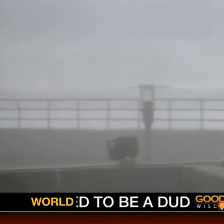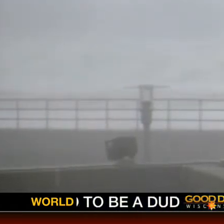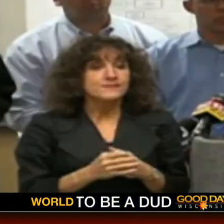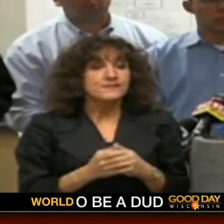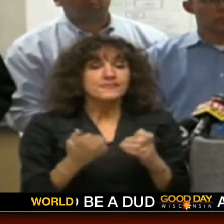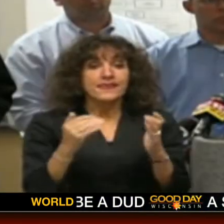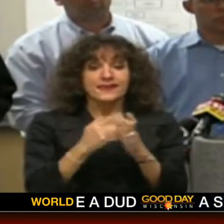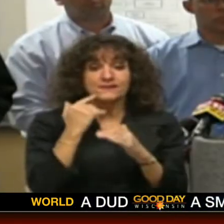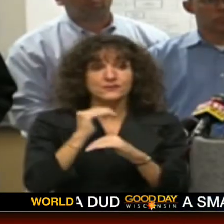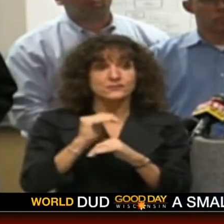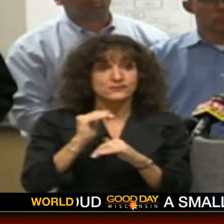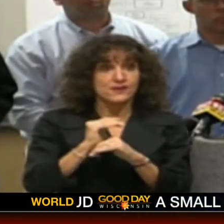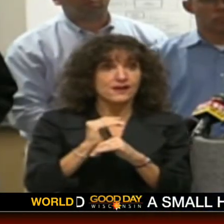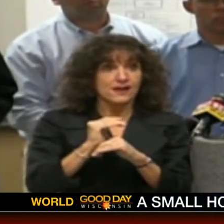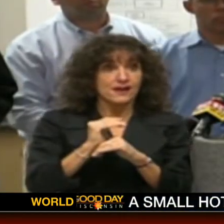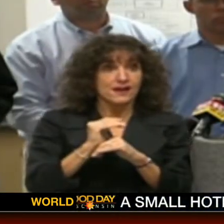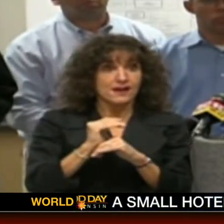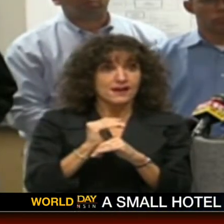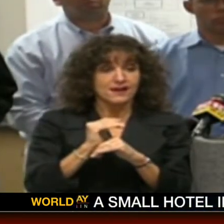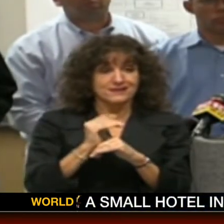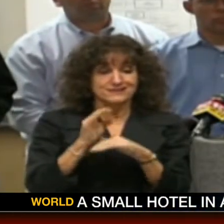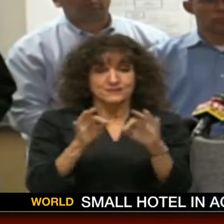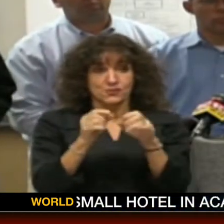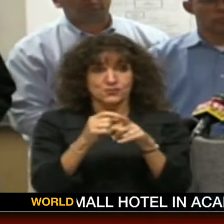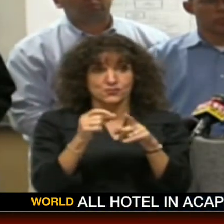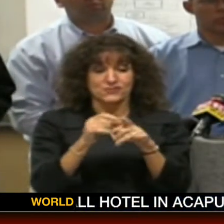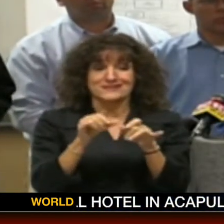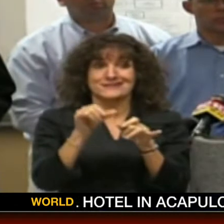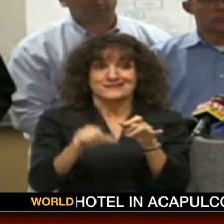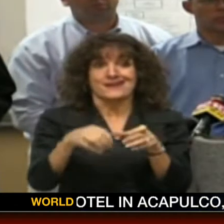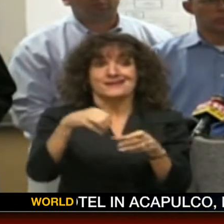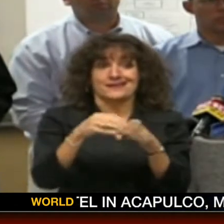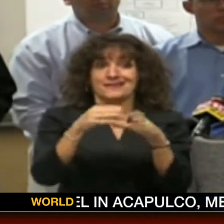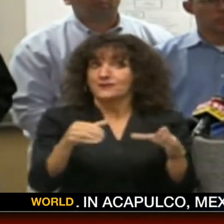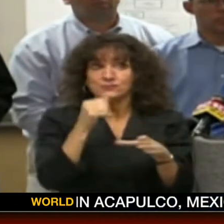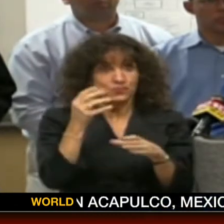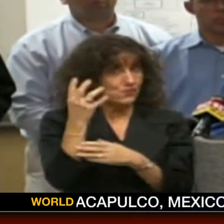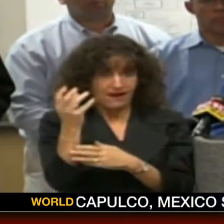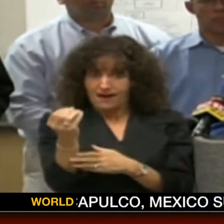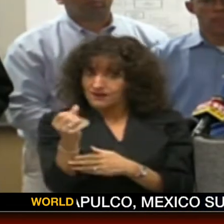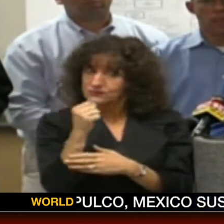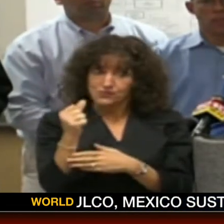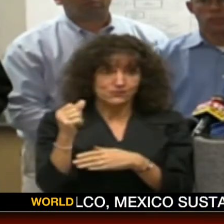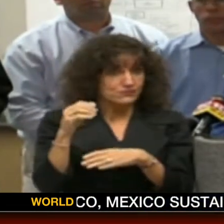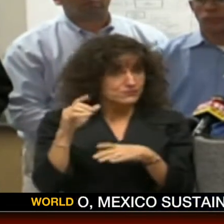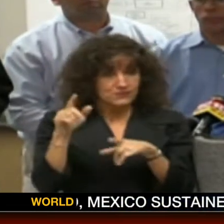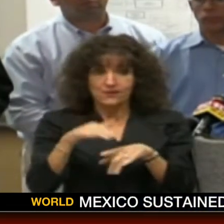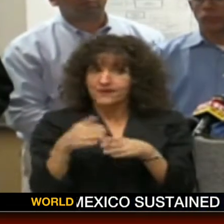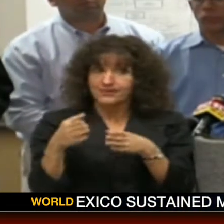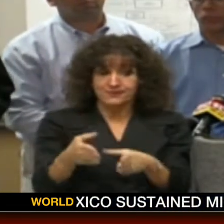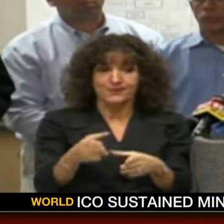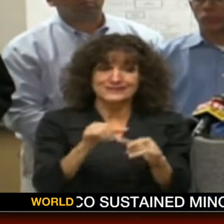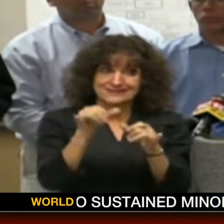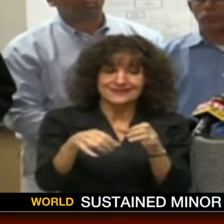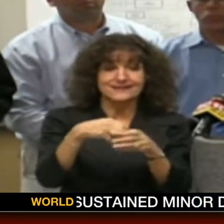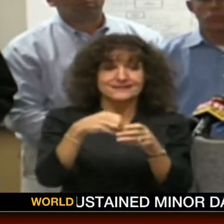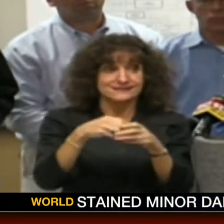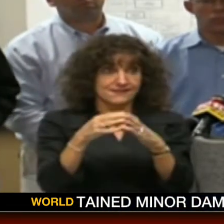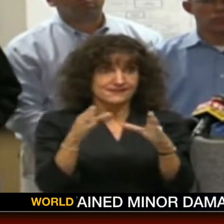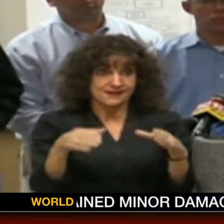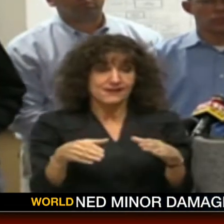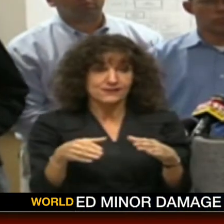wait. For tonight, the watchword is stay inside. Don't go outside. Don't go on the road. Stay put and